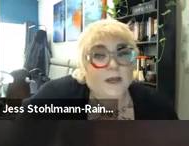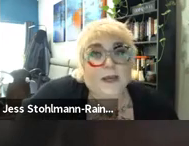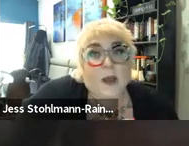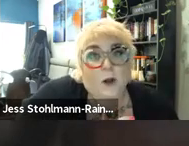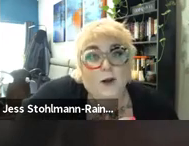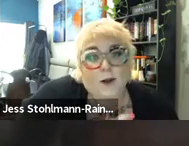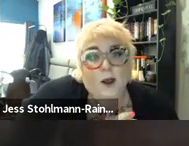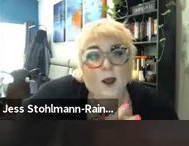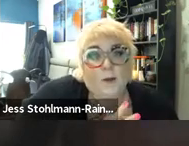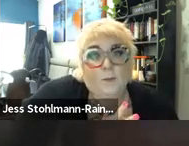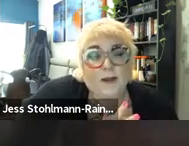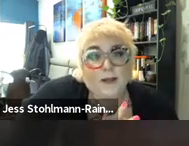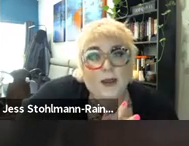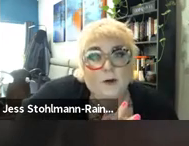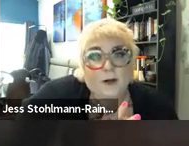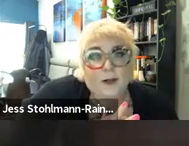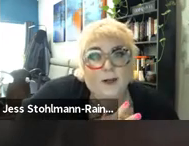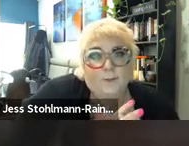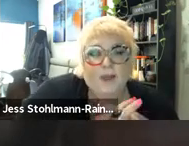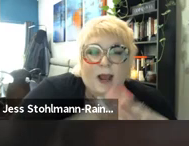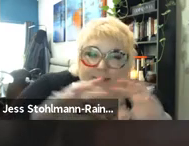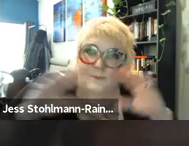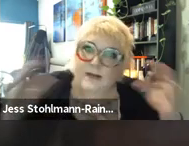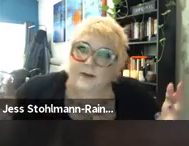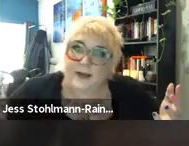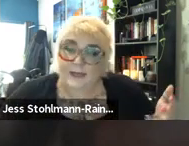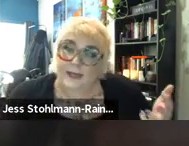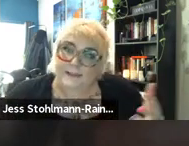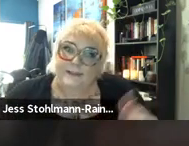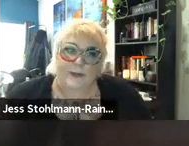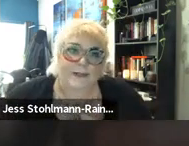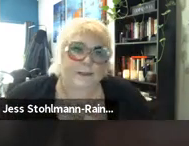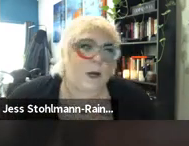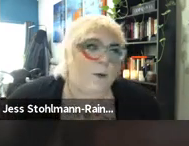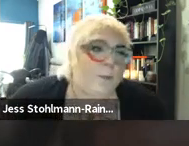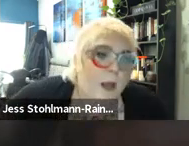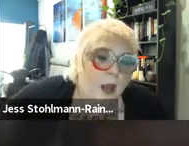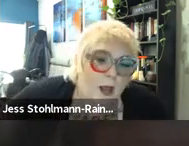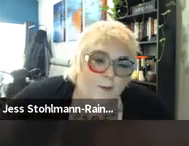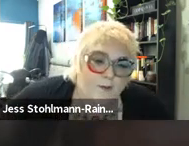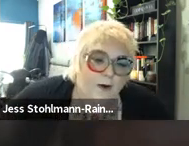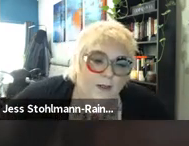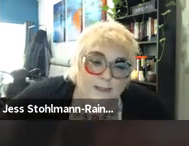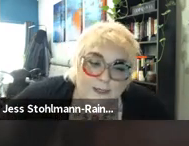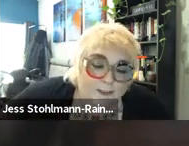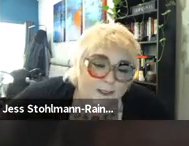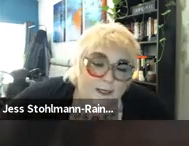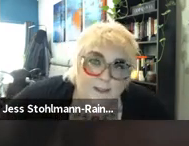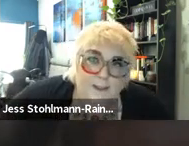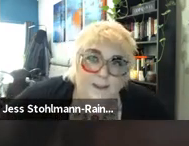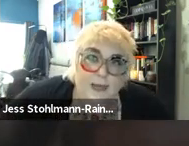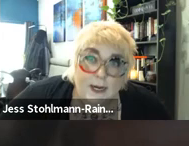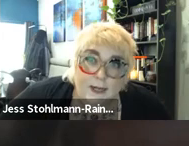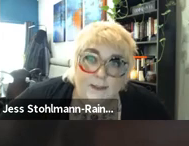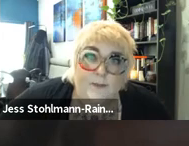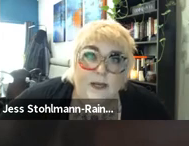going to be a network um but the network has some different guidelines to it so um there are standards that